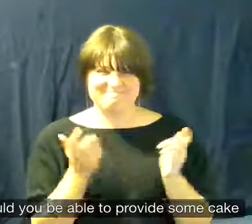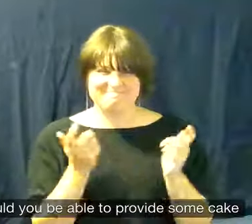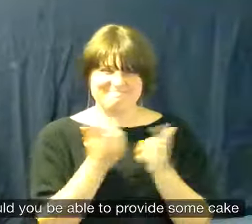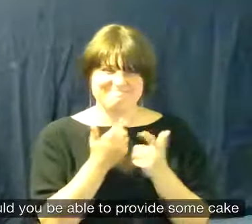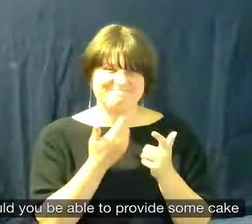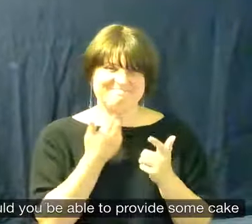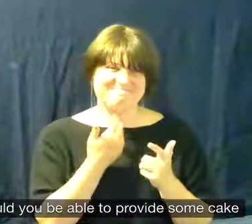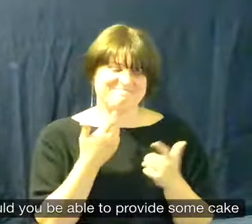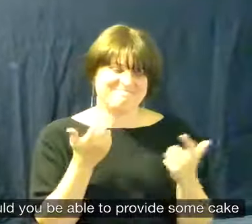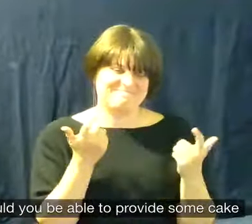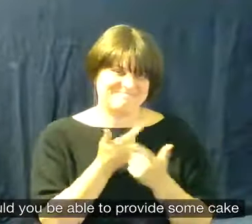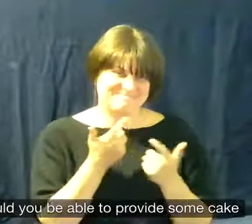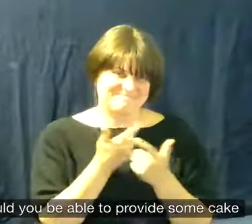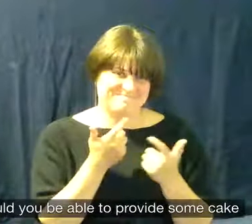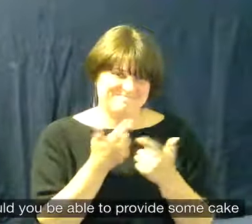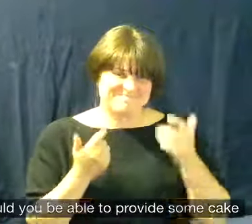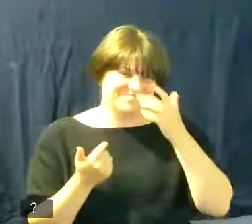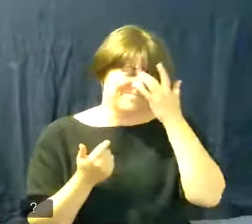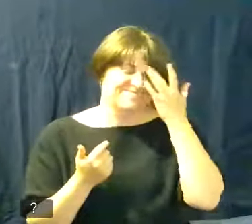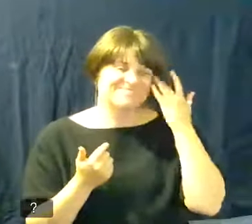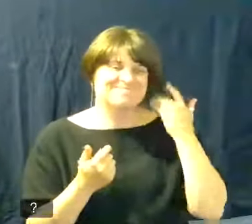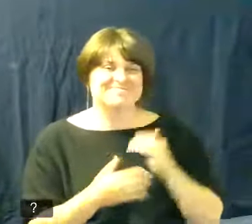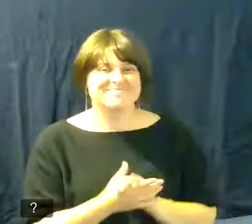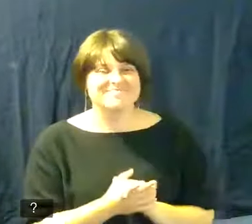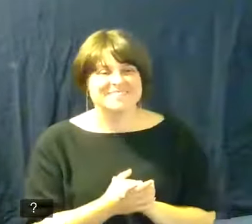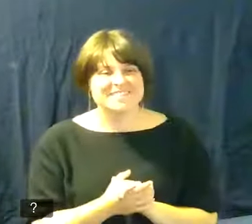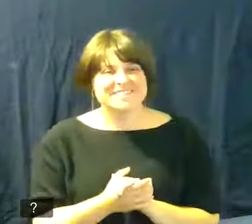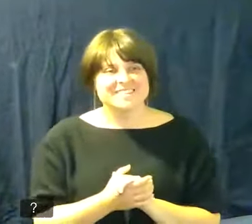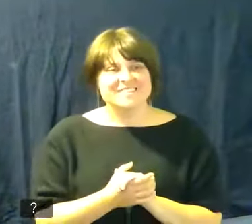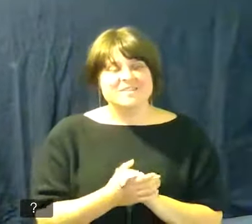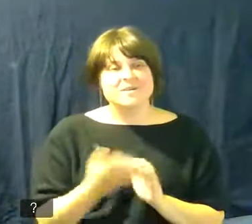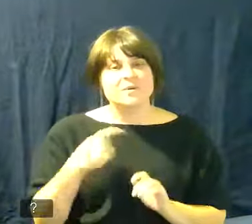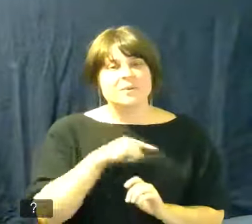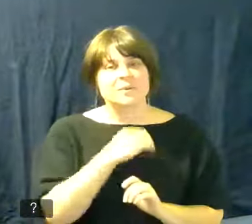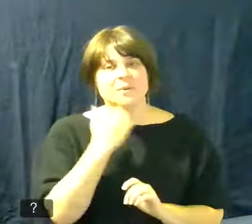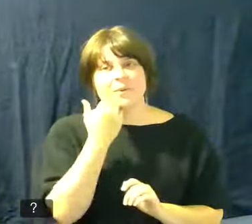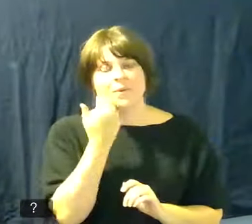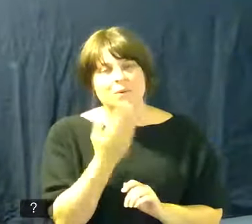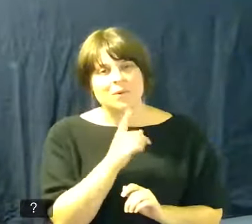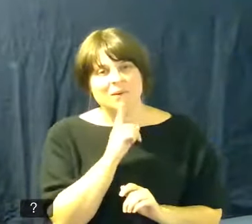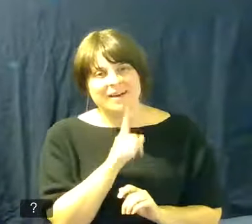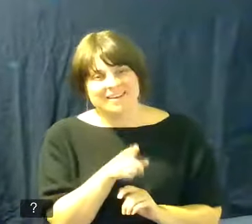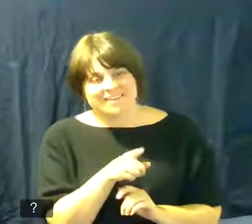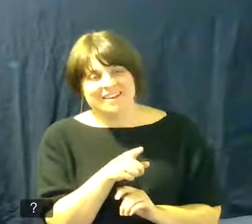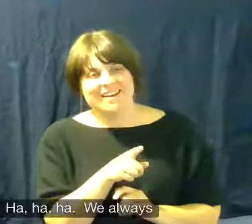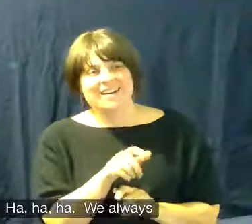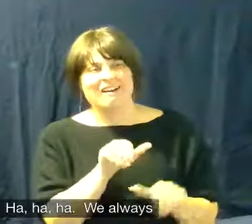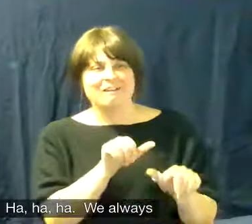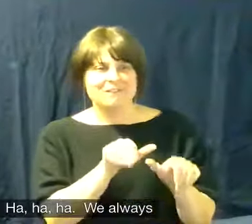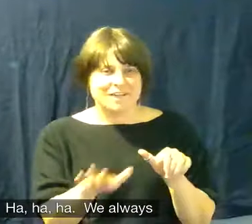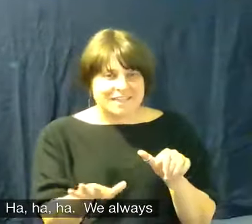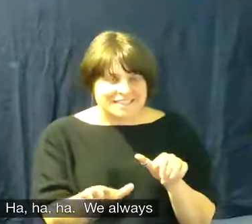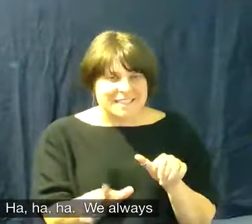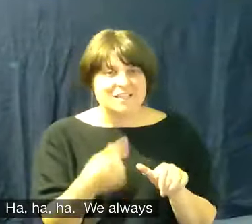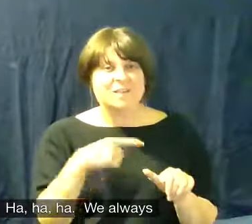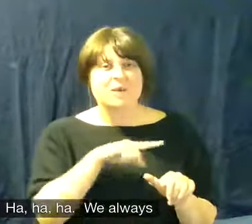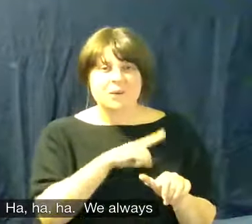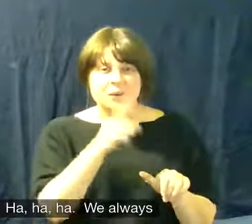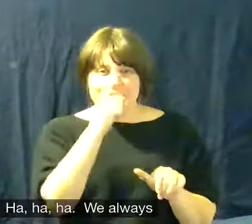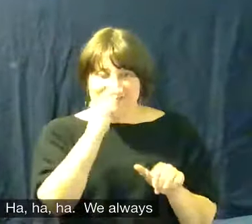Ha ha ha ha ha. We always say it's great. It's great that we can all